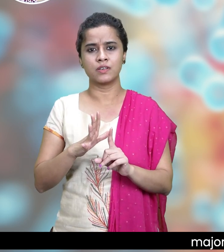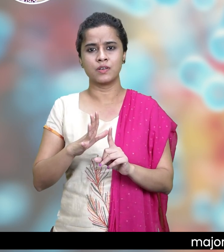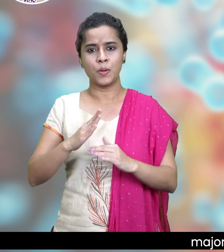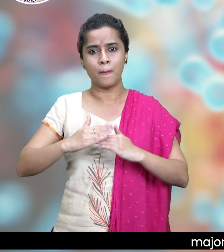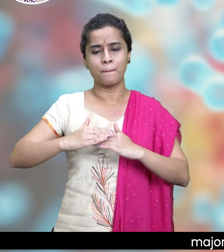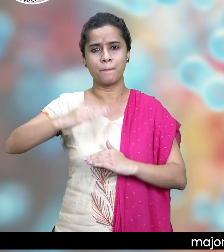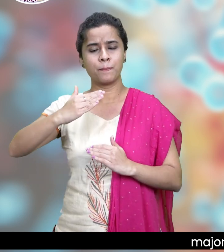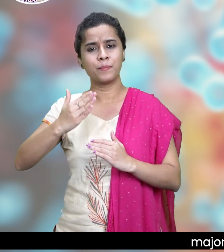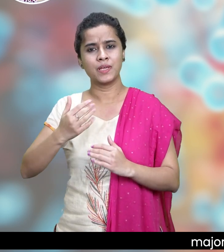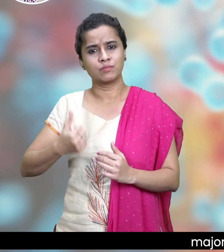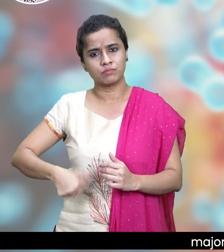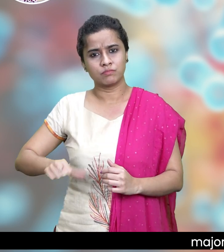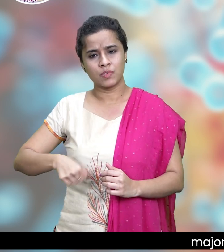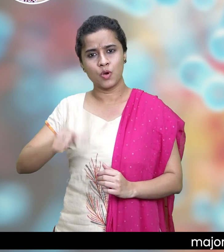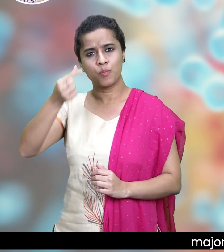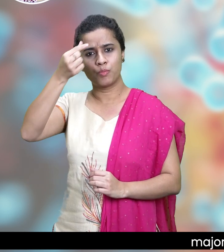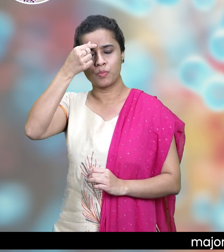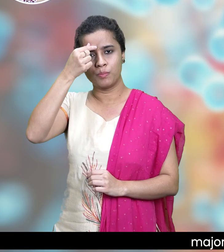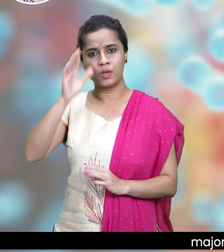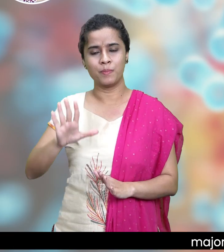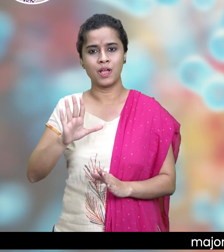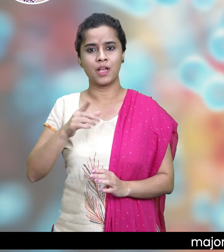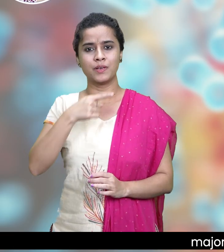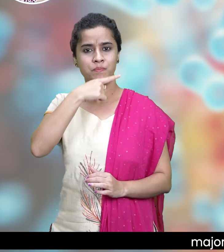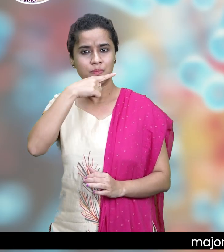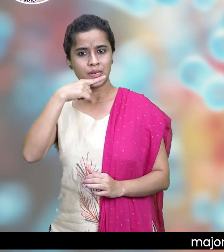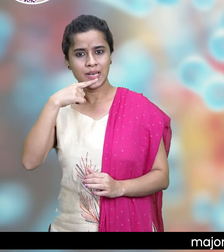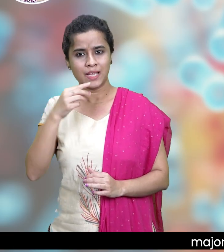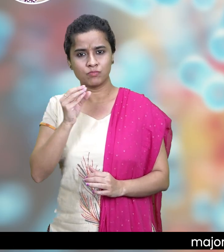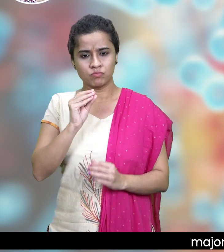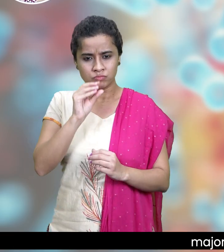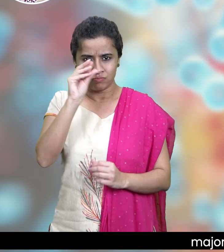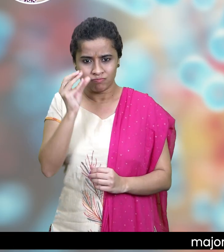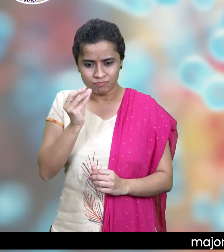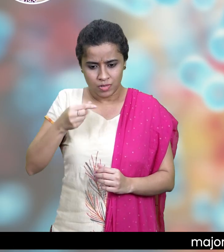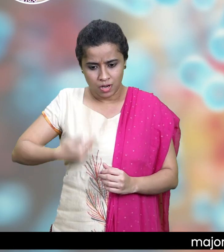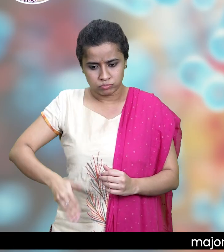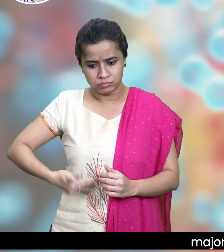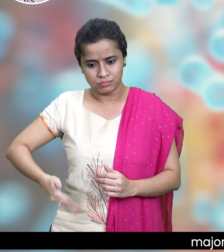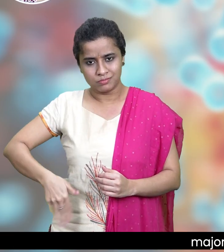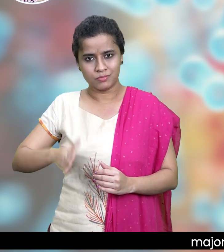major diarrhea with blood loss.